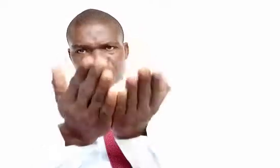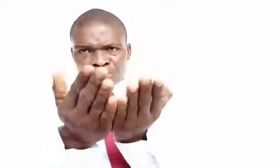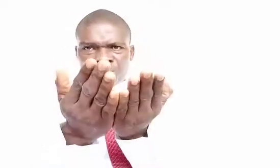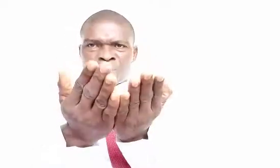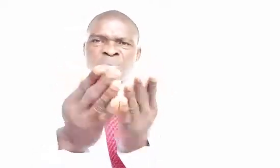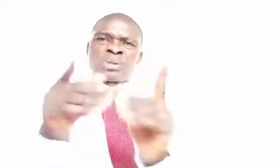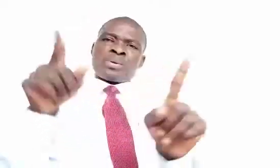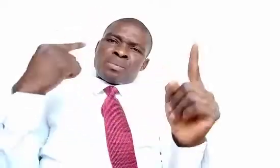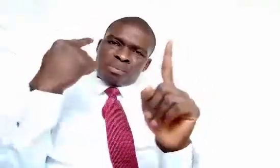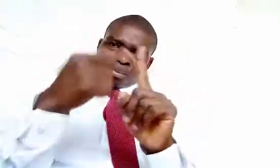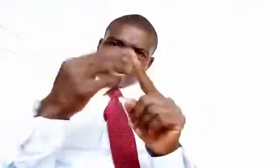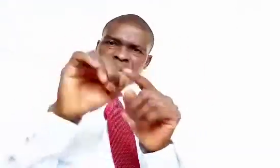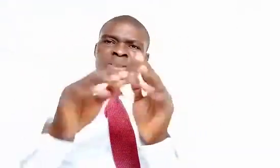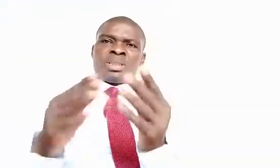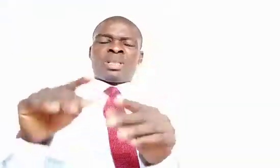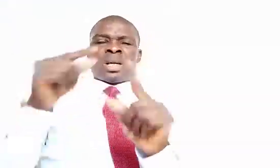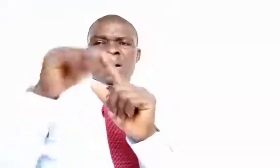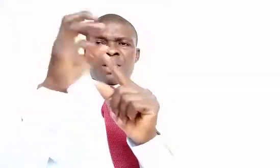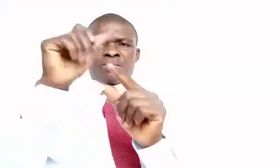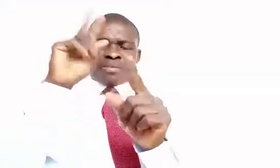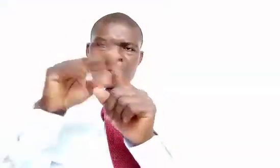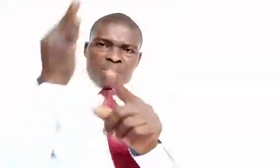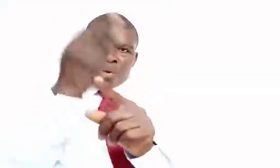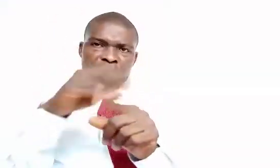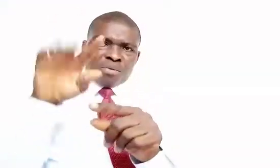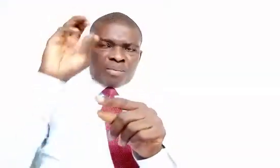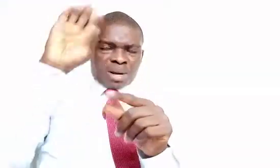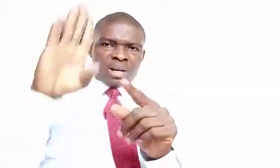an adverb of manner, which is quickly in that example.